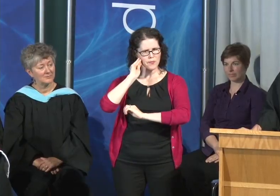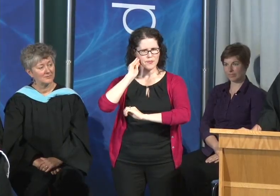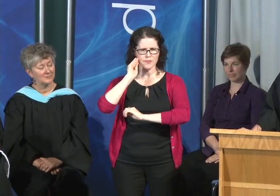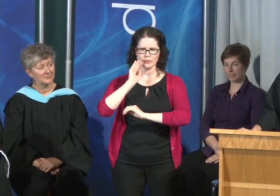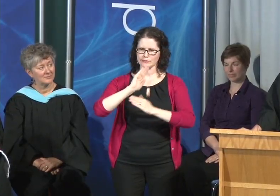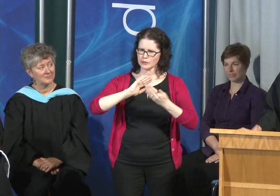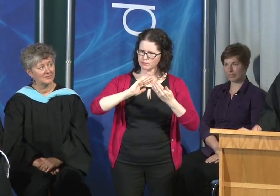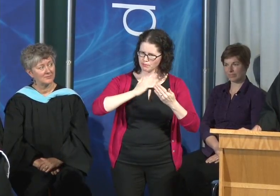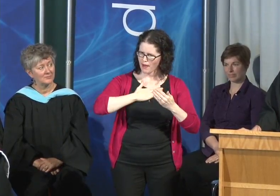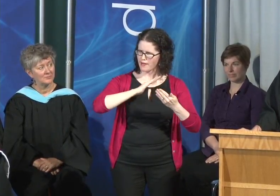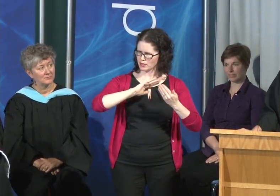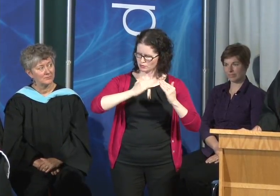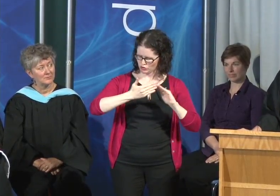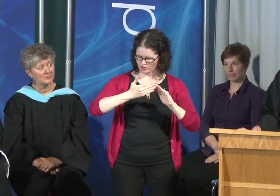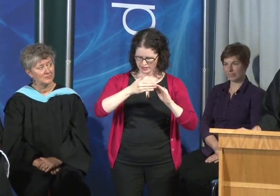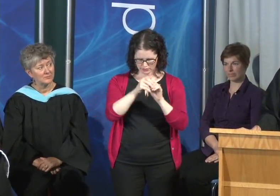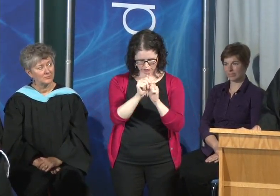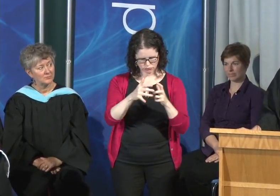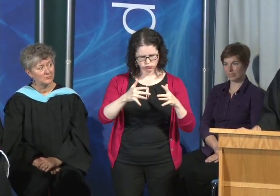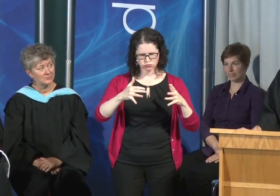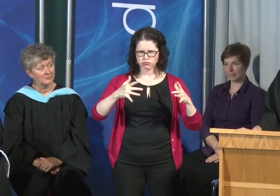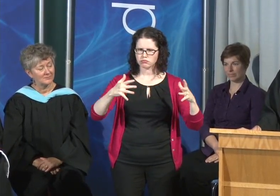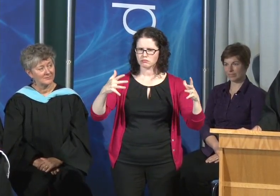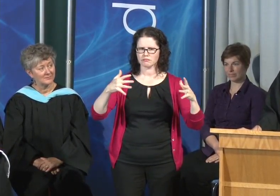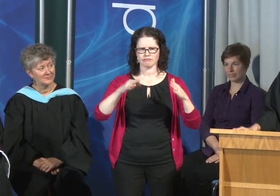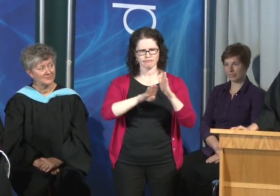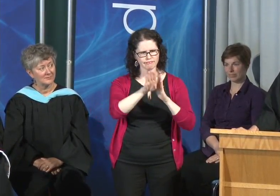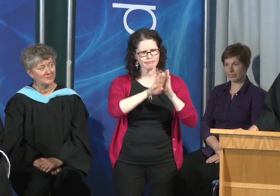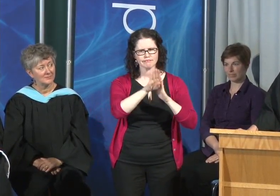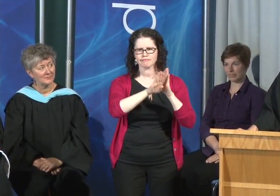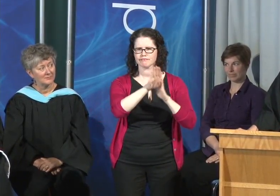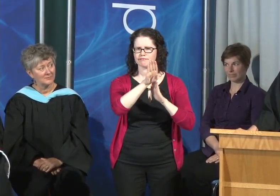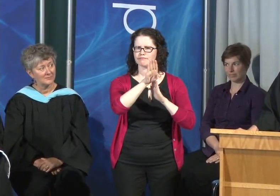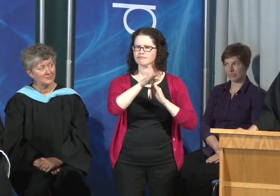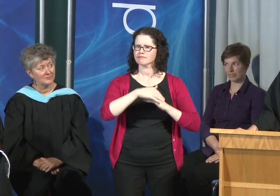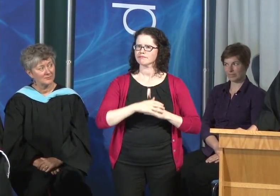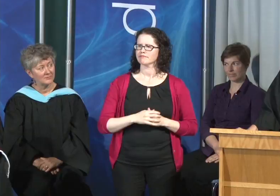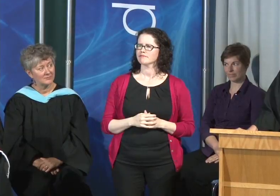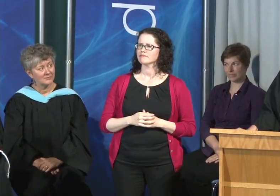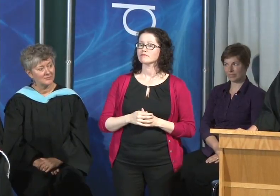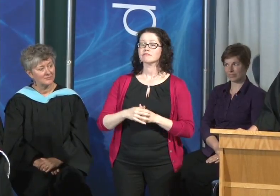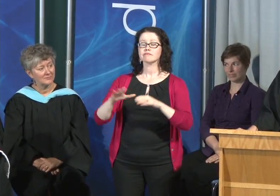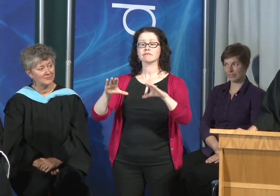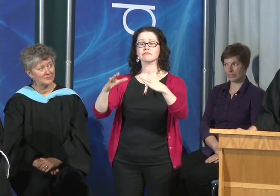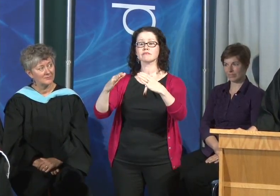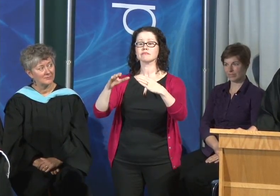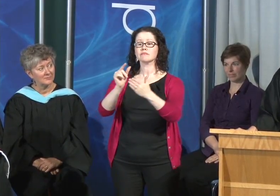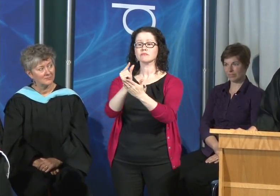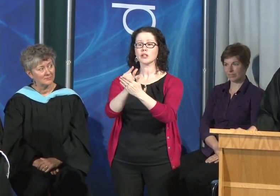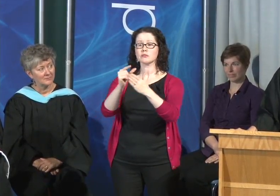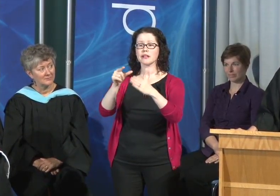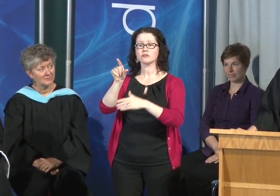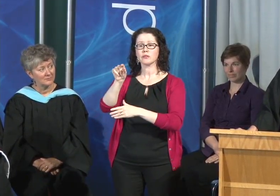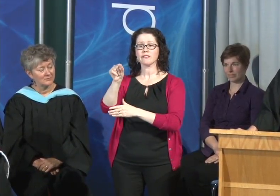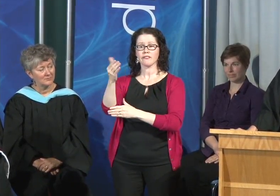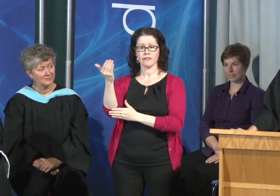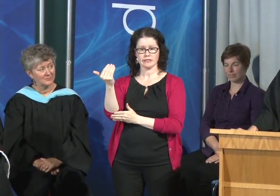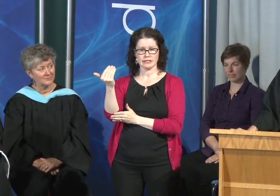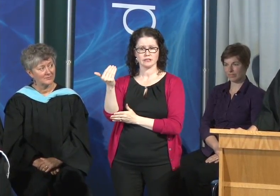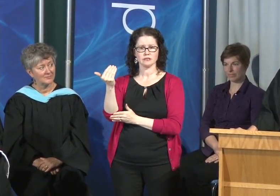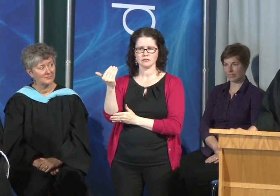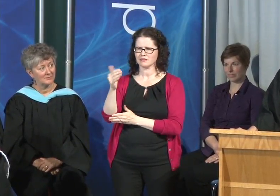community, and build the future. Grad class of 2015 and everyone in this